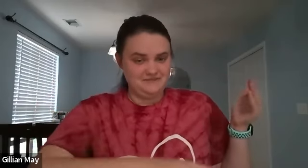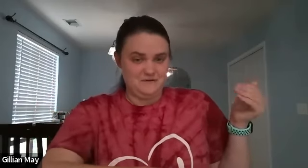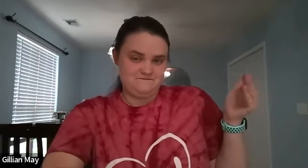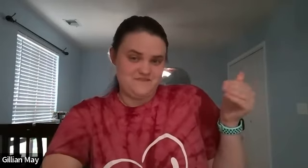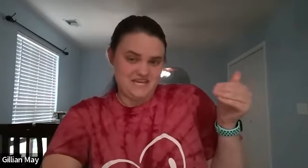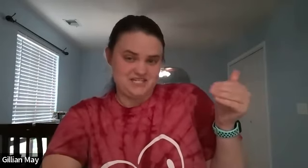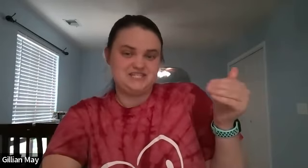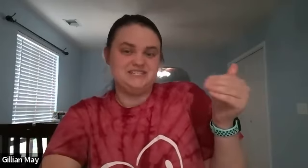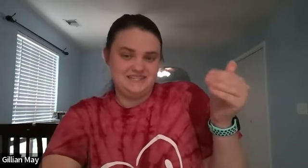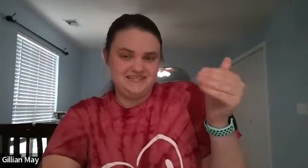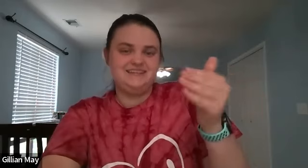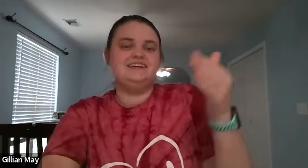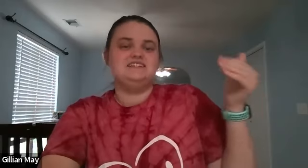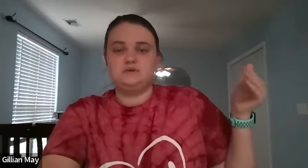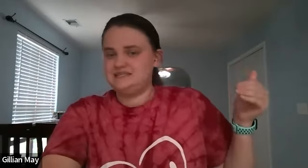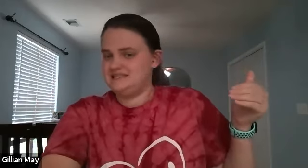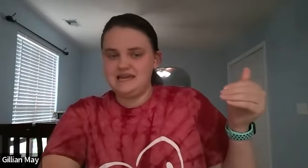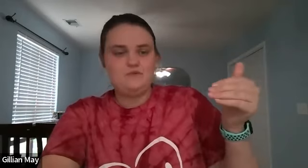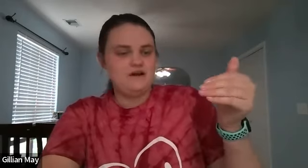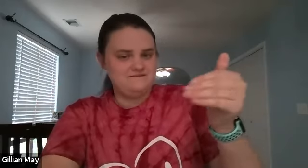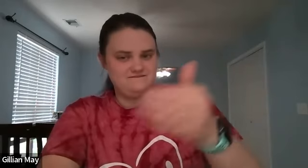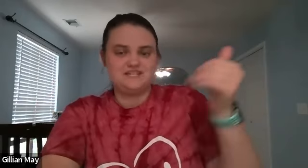so fish. So it's the same one, fish.